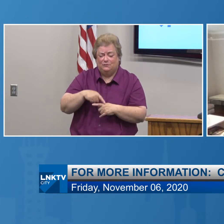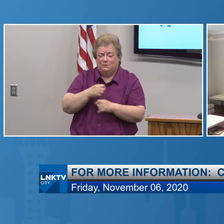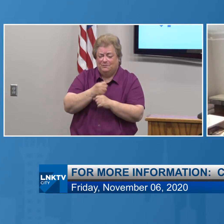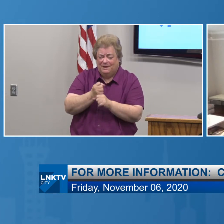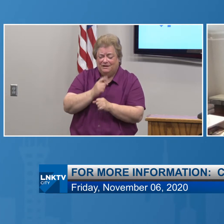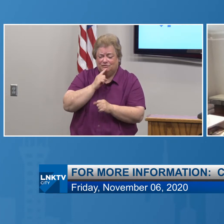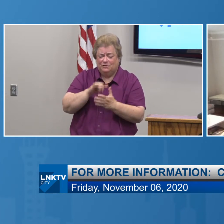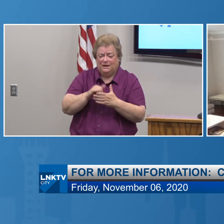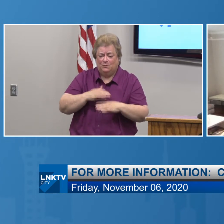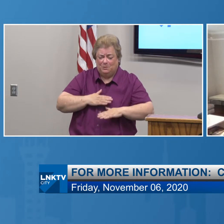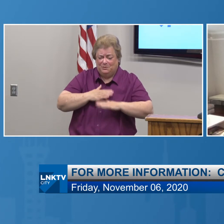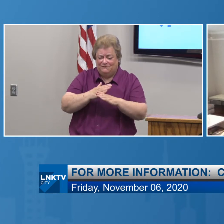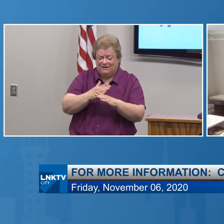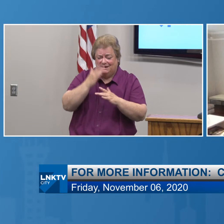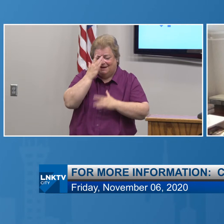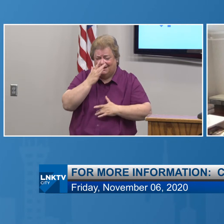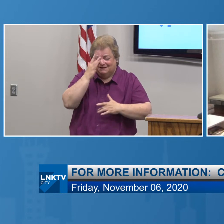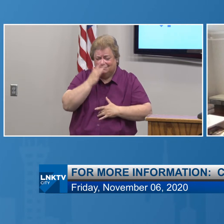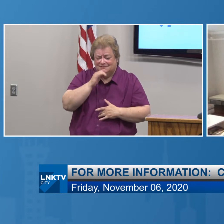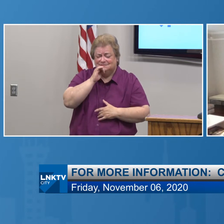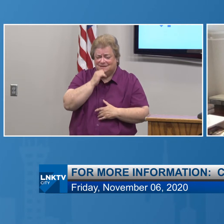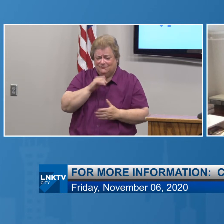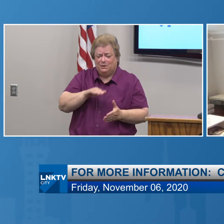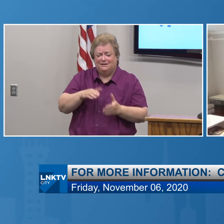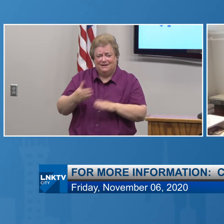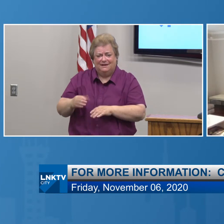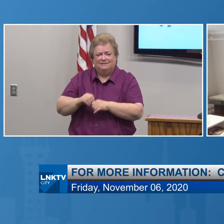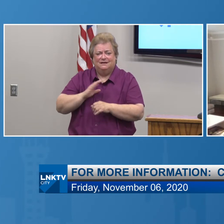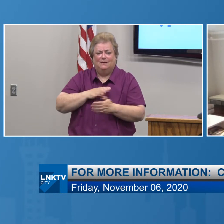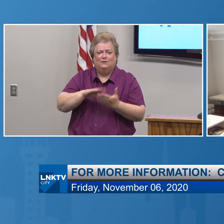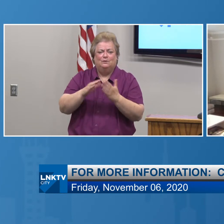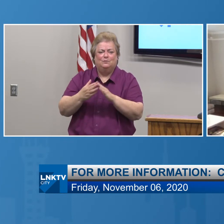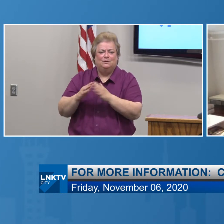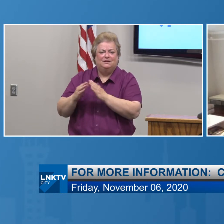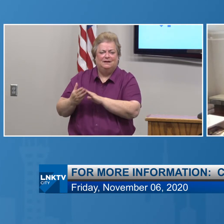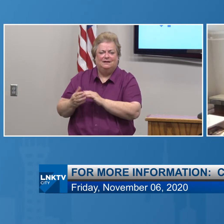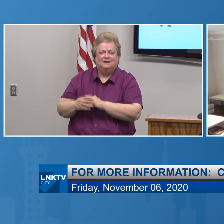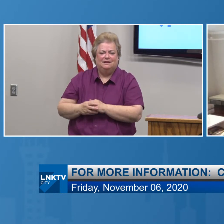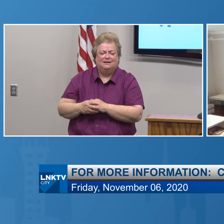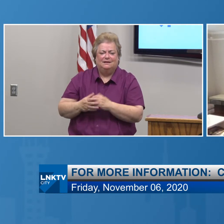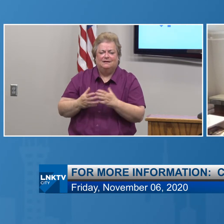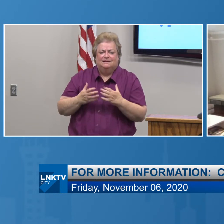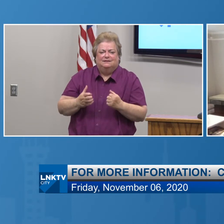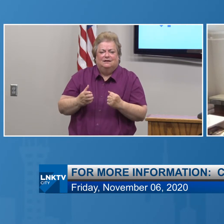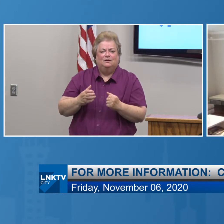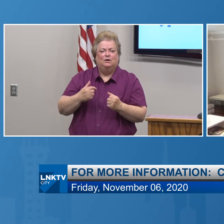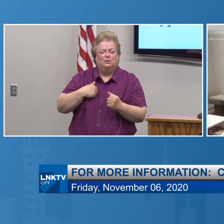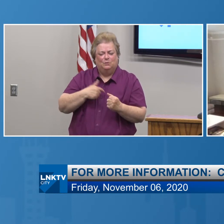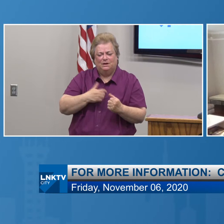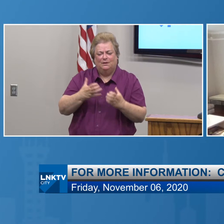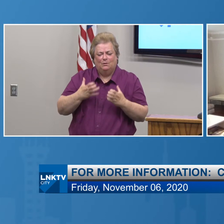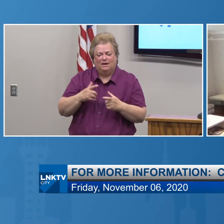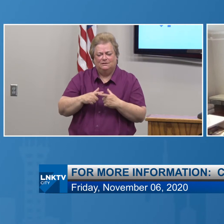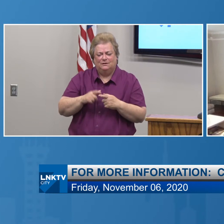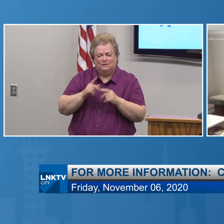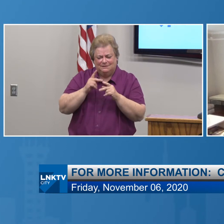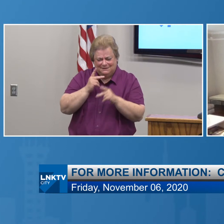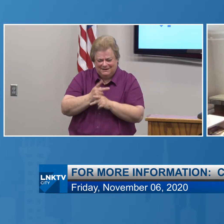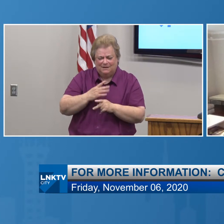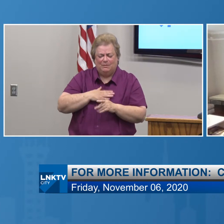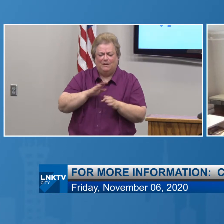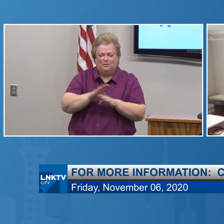we are preventing illness and suffering and death in our community. We want to be able to keep our businesses open,